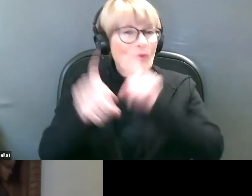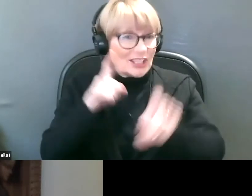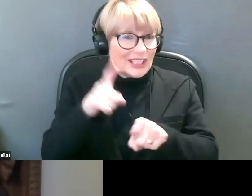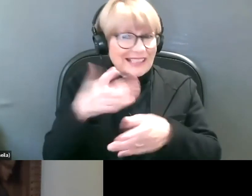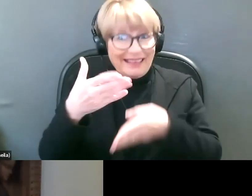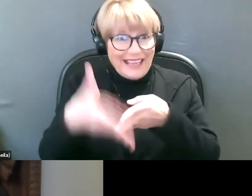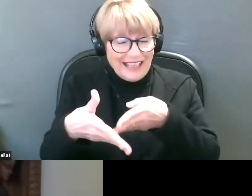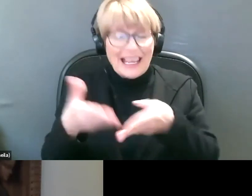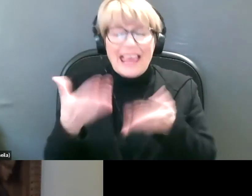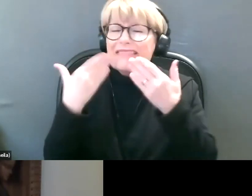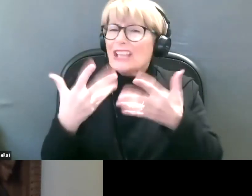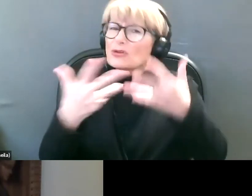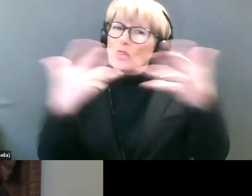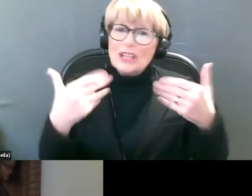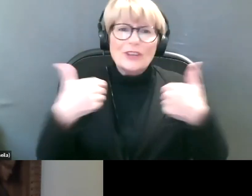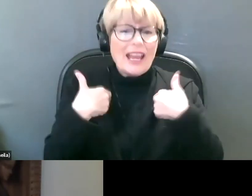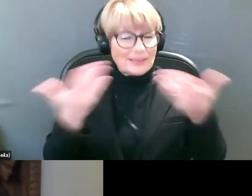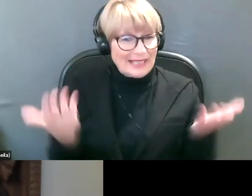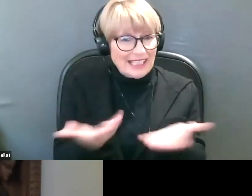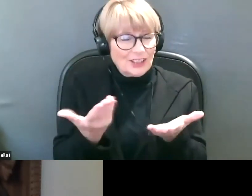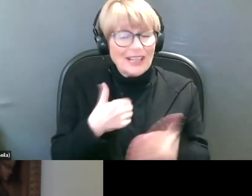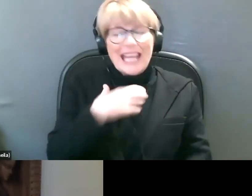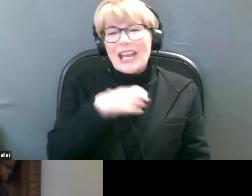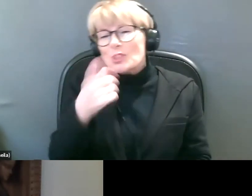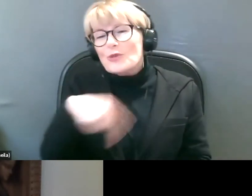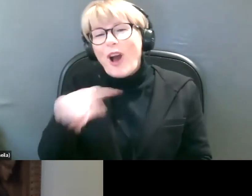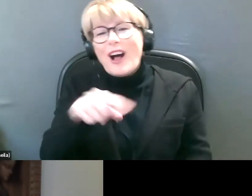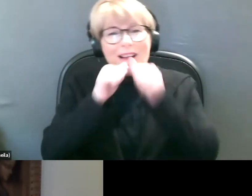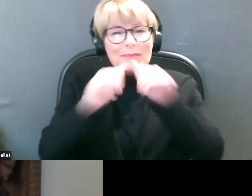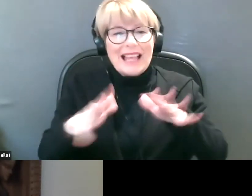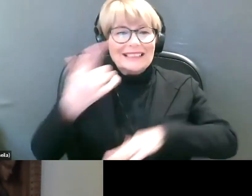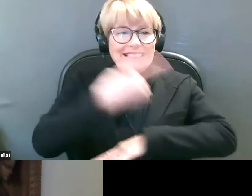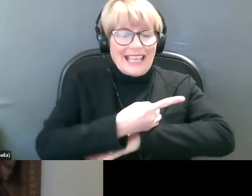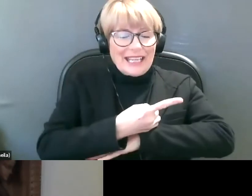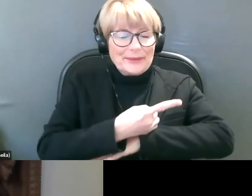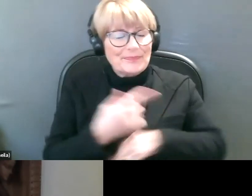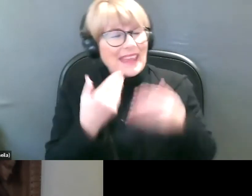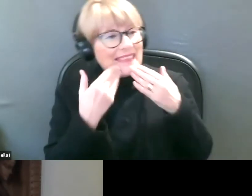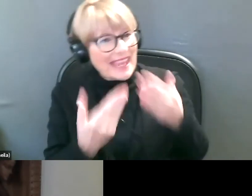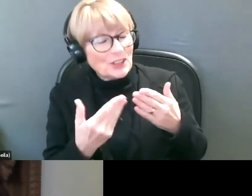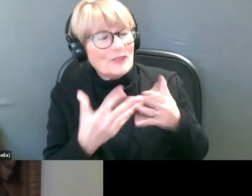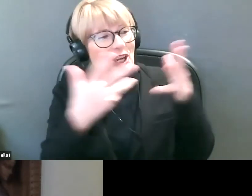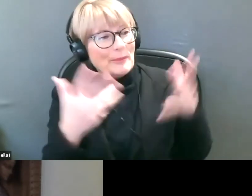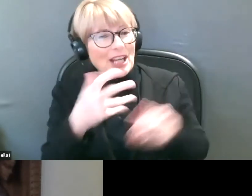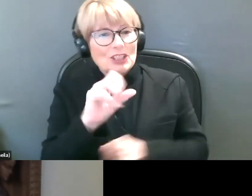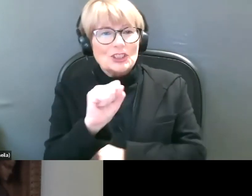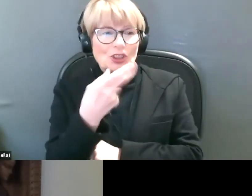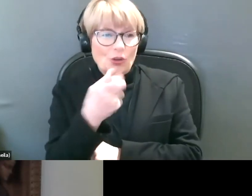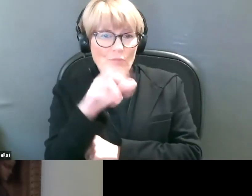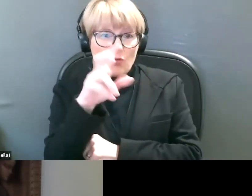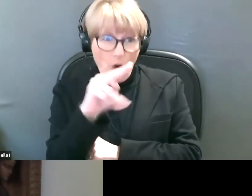having me. And I wish you guys a blessed day. Thank you very much, Sharon. We really appreciate